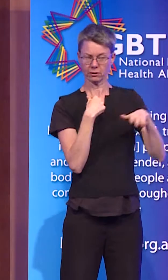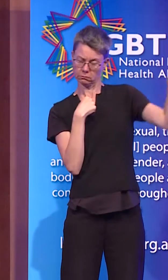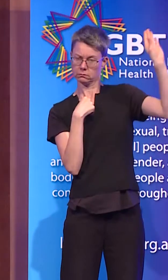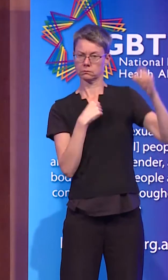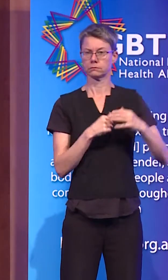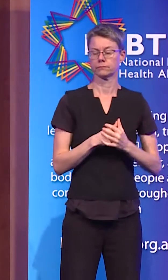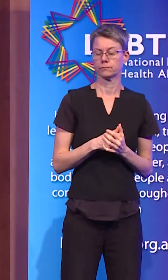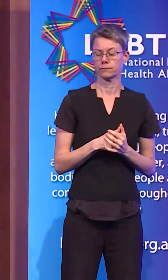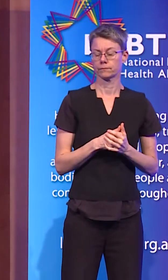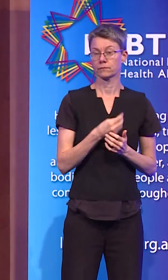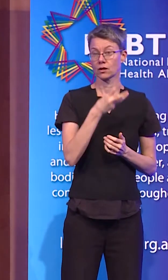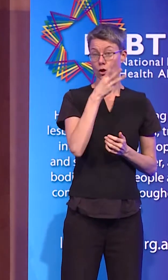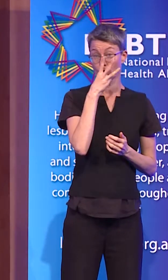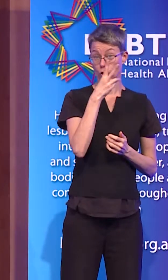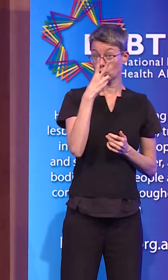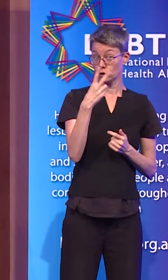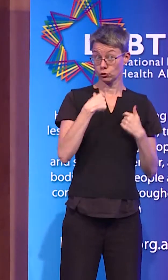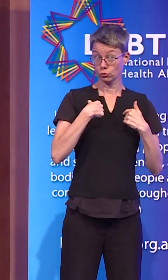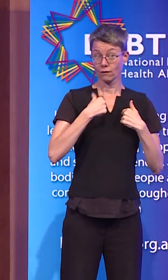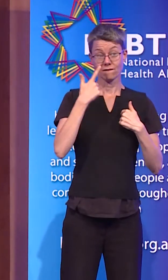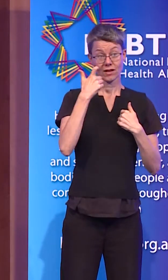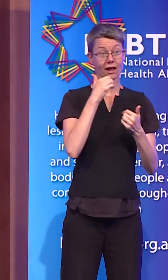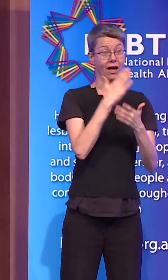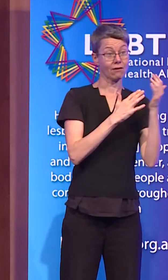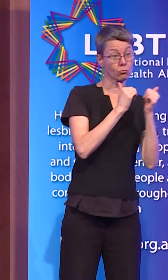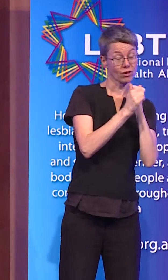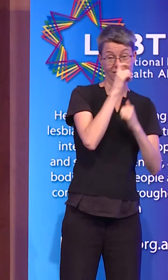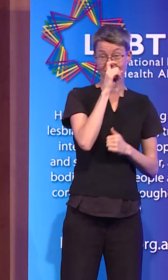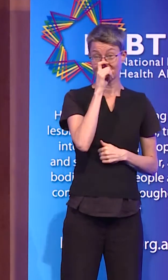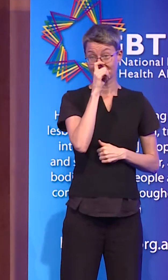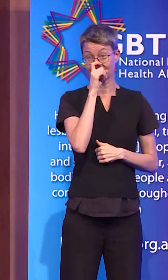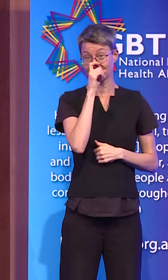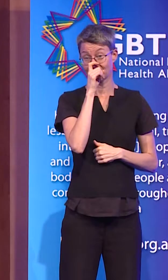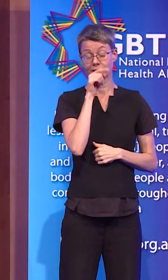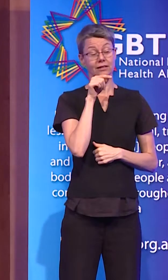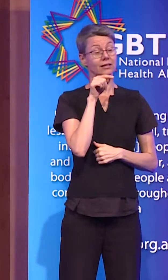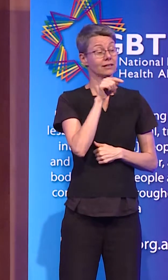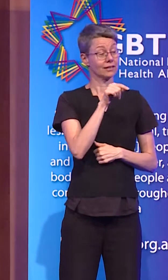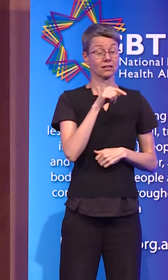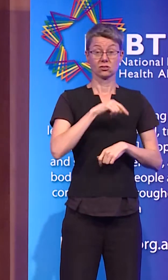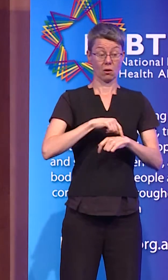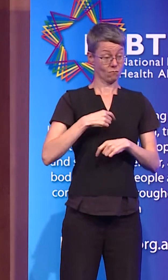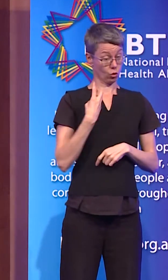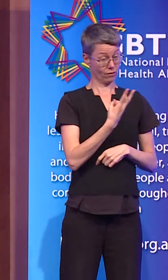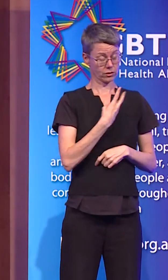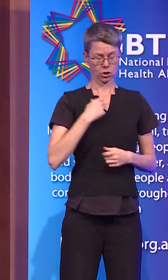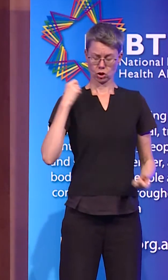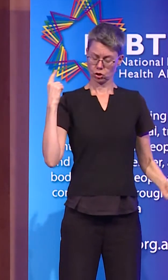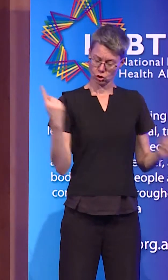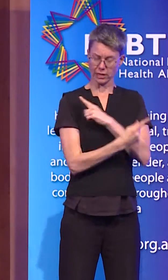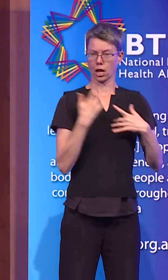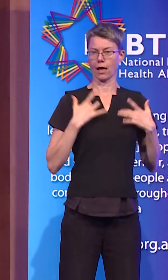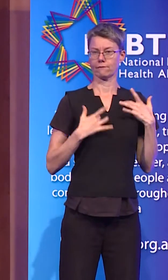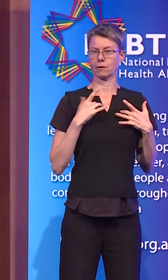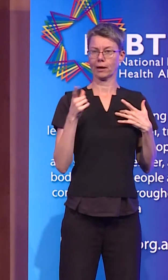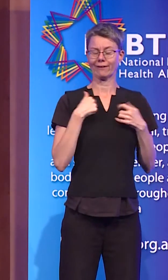at 32, I find my half-brother and sister, an extraordinary life-changing moment for all of us. But I had to do